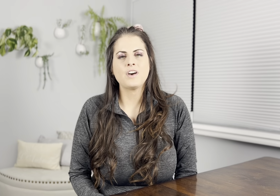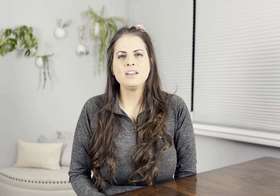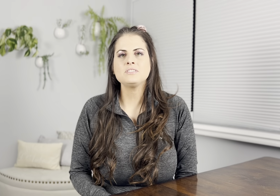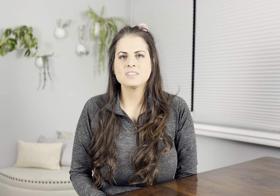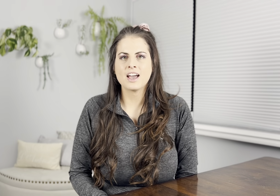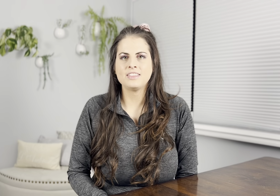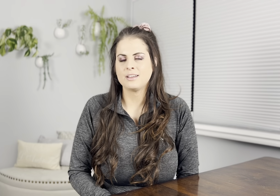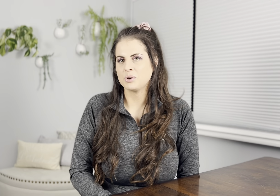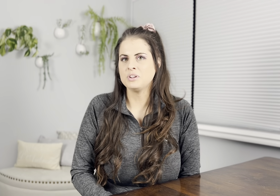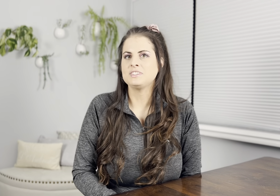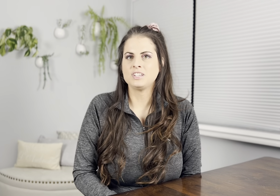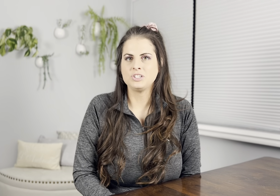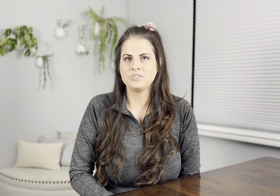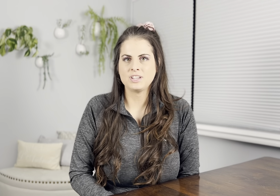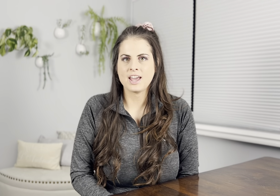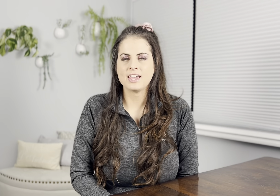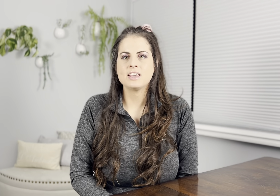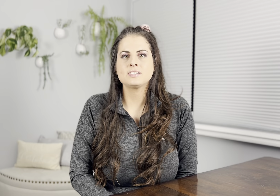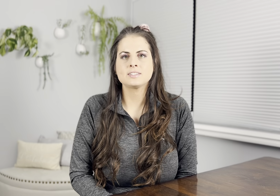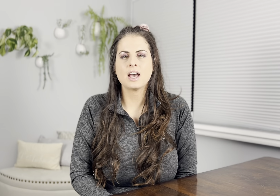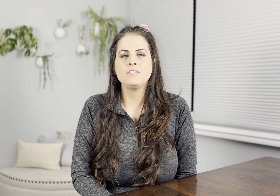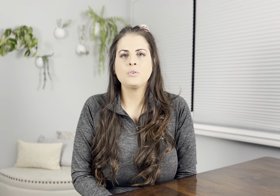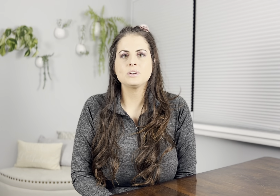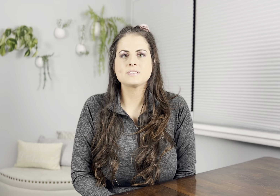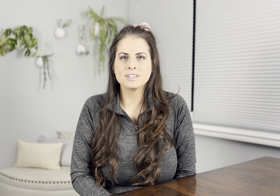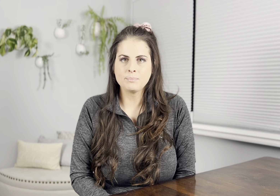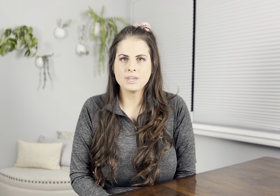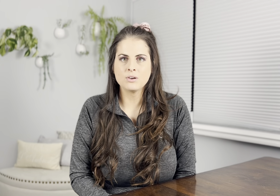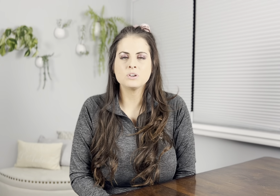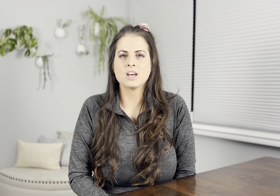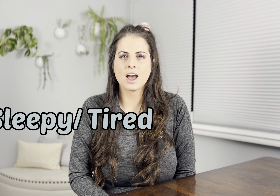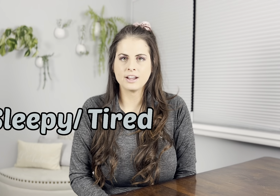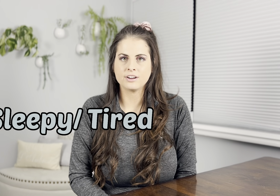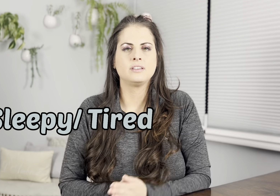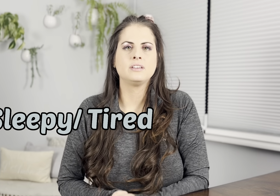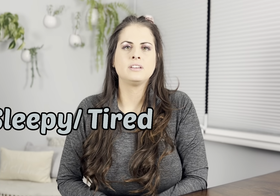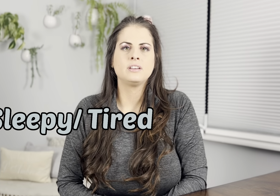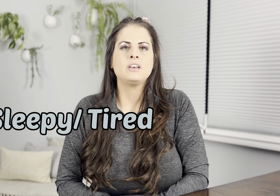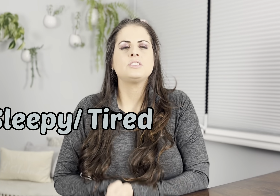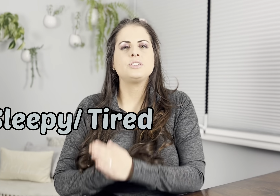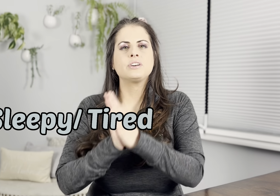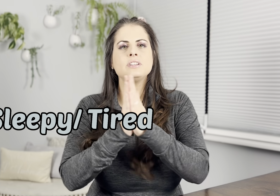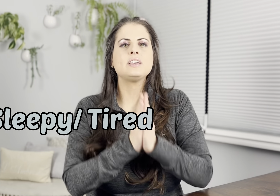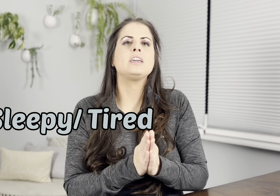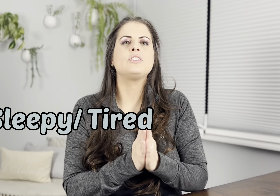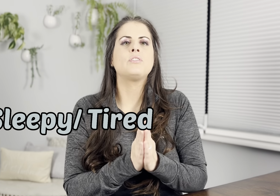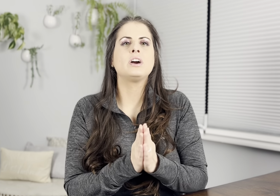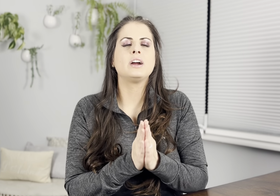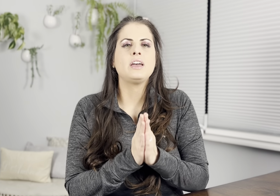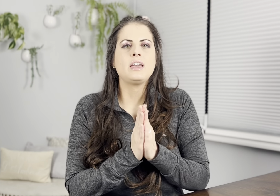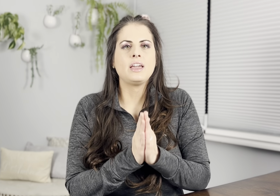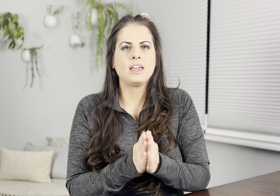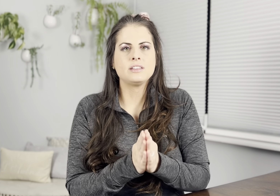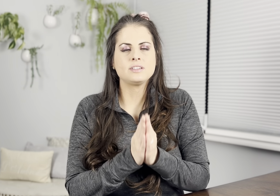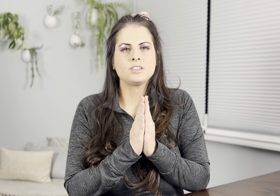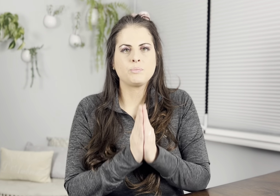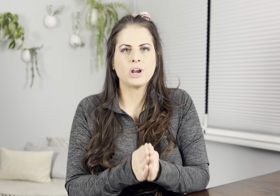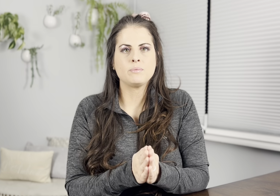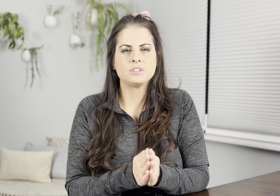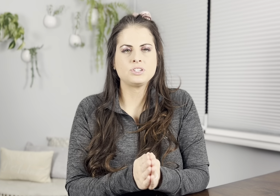final sign that I'm going to teach you today is a sign for sleepy or tired. So you're going to take your hands into the prayer position